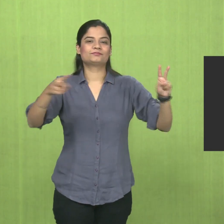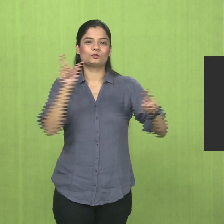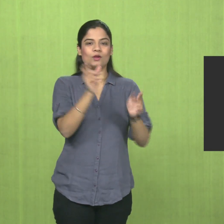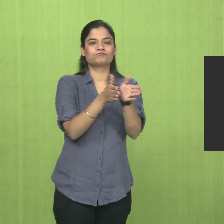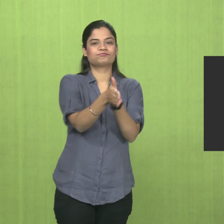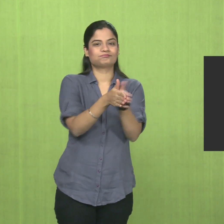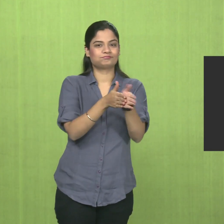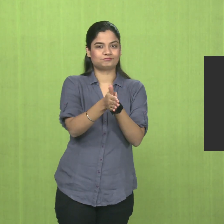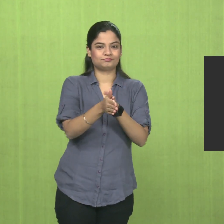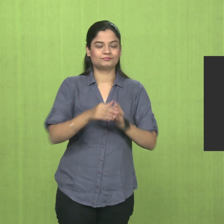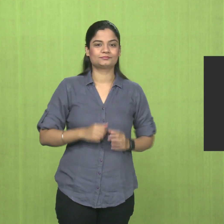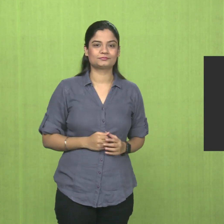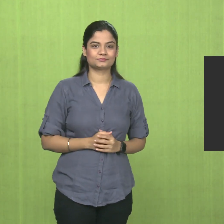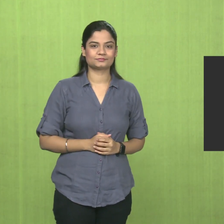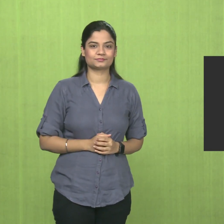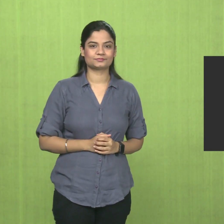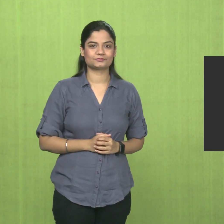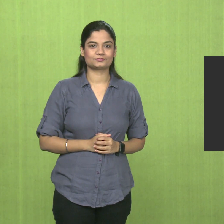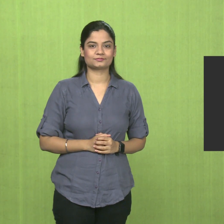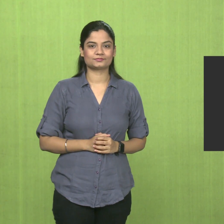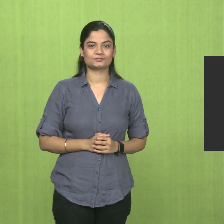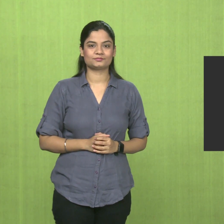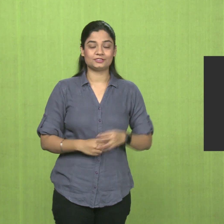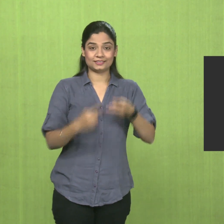interests of different people wanting to know or learn.